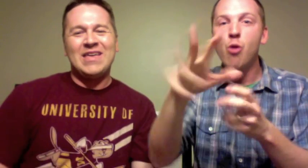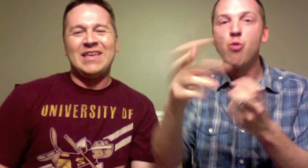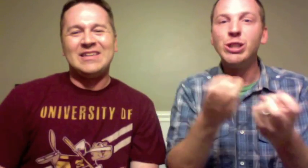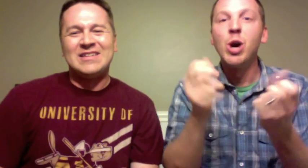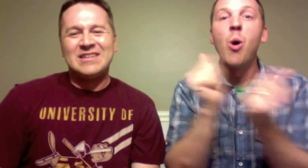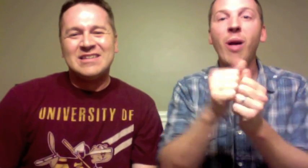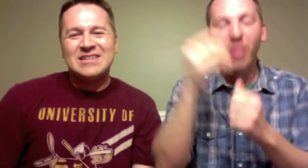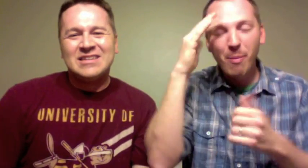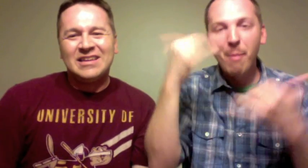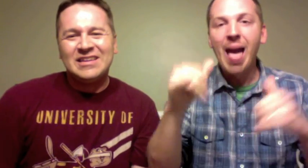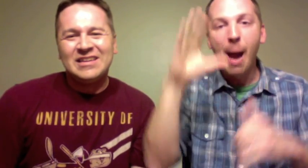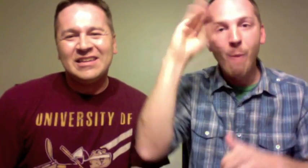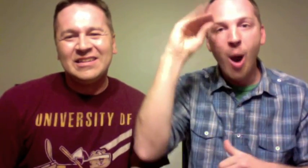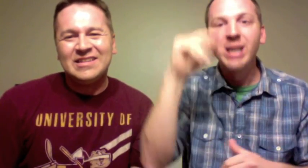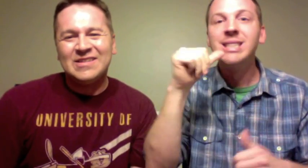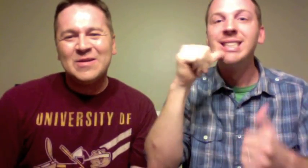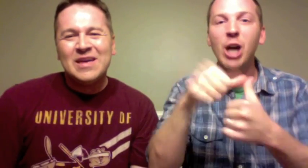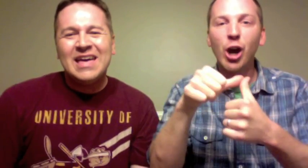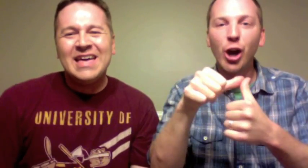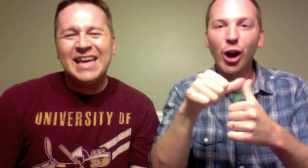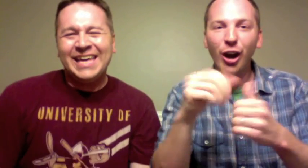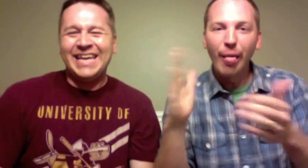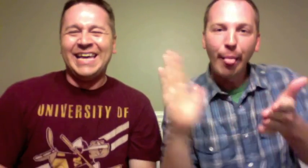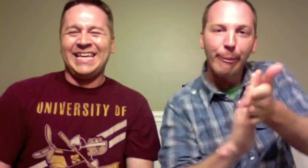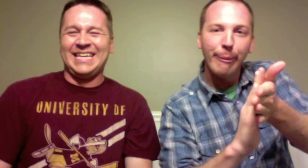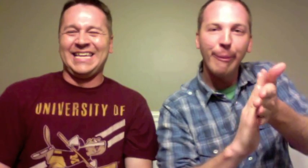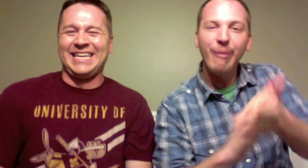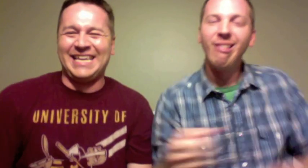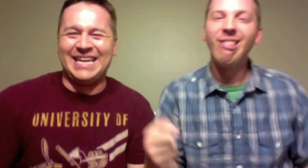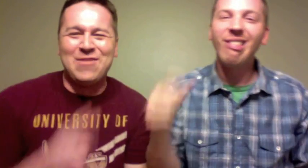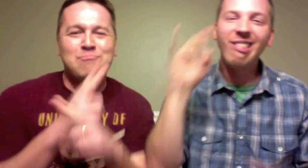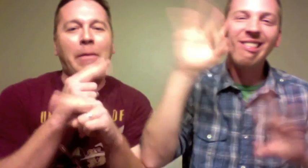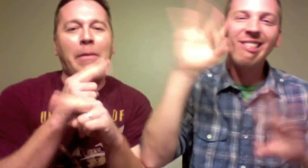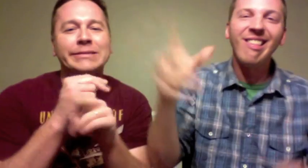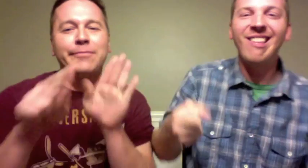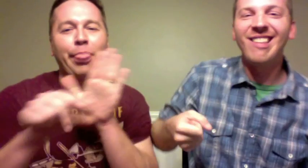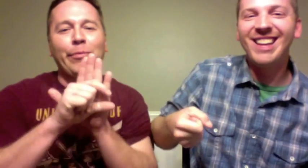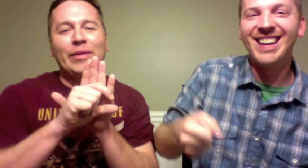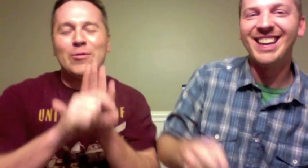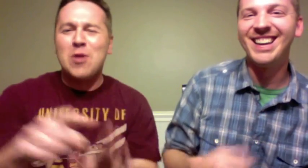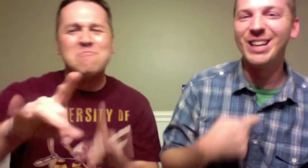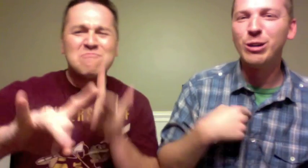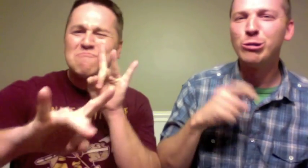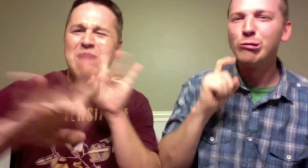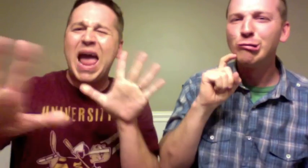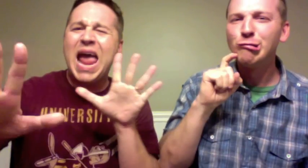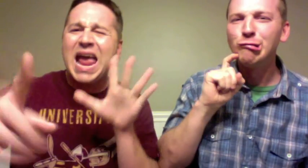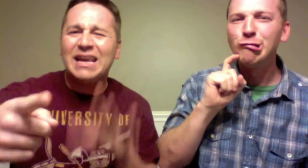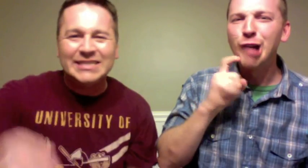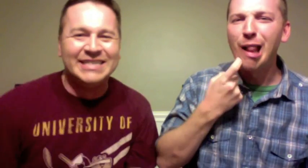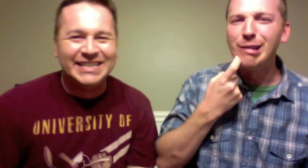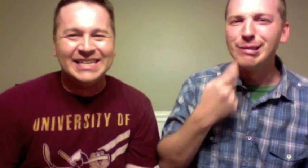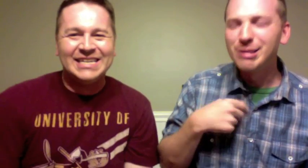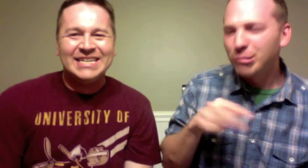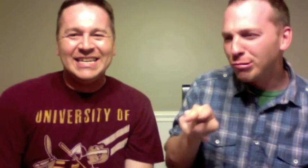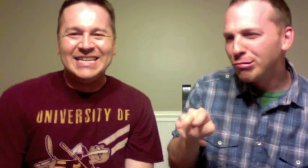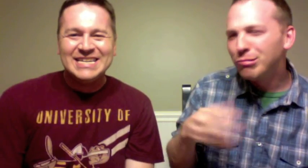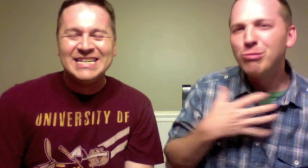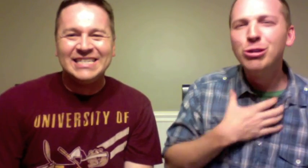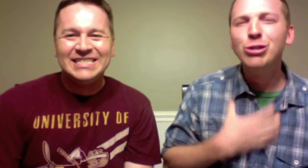was your roller skates. You know, you put a Playboy sticker on it. You know, you thought you were pretty bad. The rabbit sticker. Oh, you were Oh, those were awesome. guys. And I was jealous of those guys,